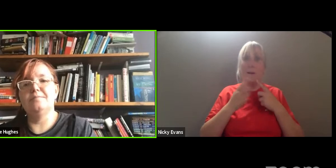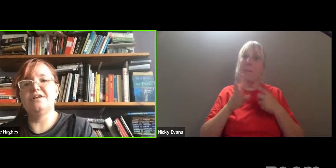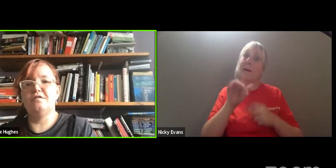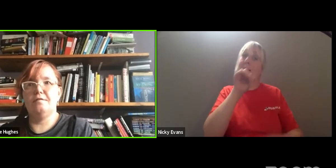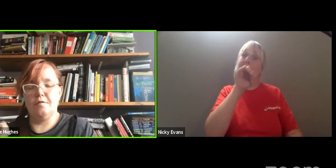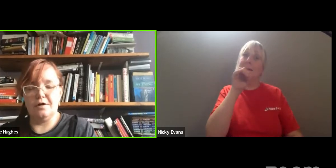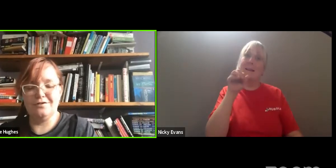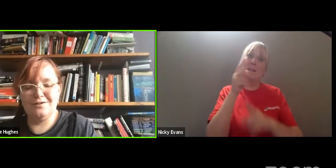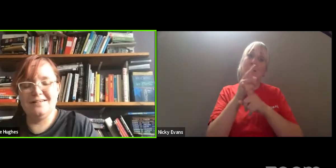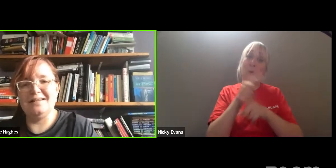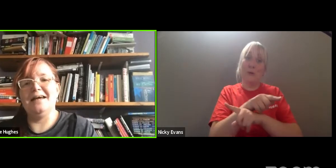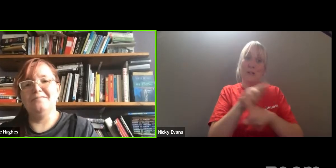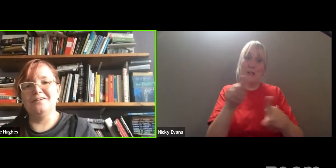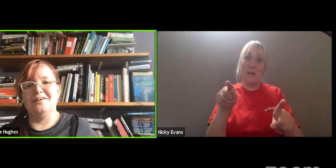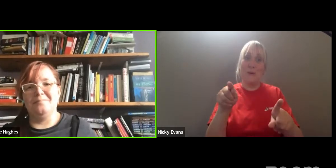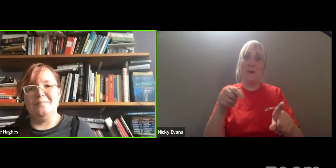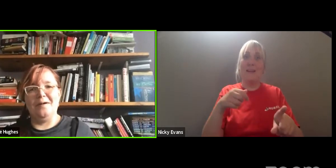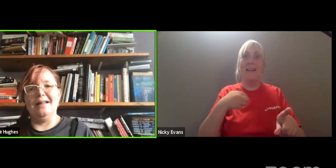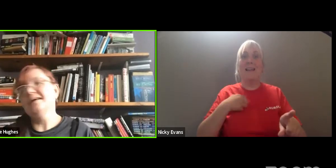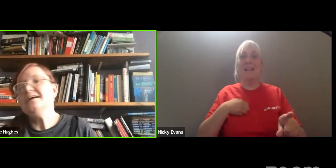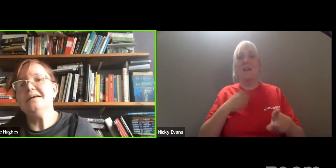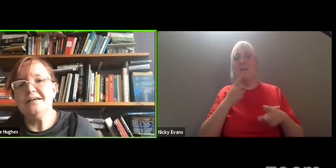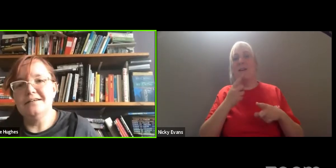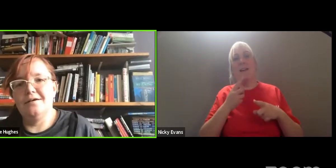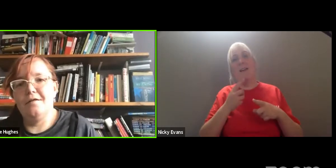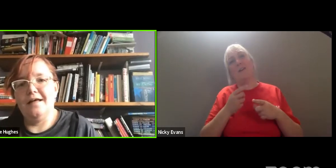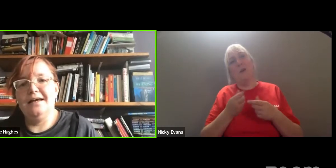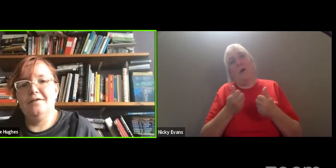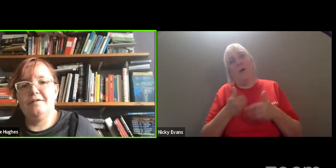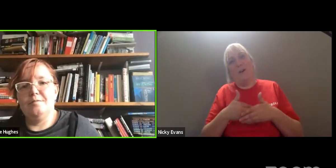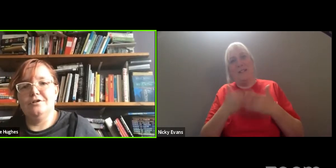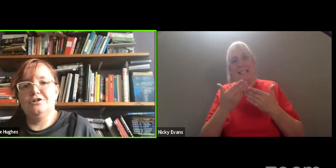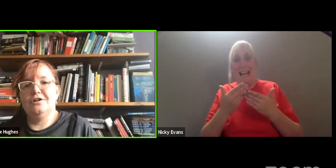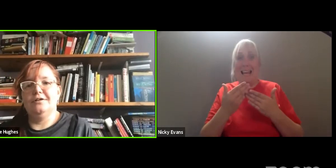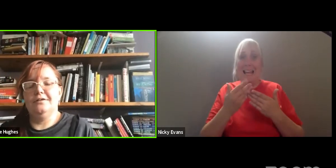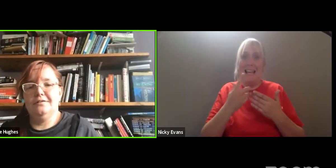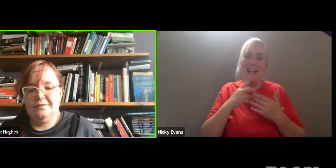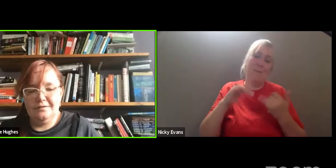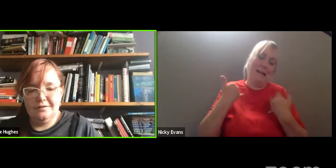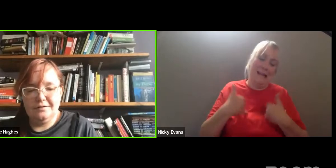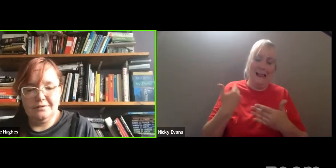all. And I'm sorry I'm not as good today. I've just not been well. So thank you very much.